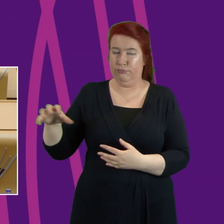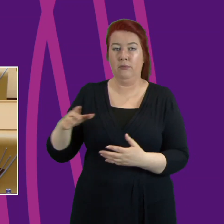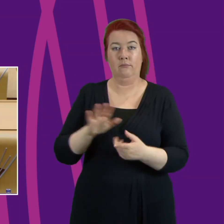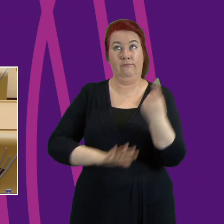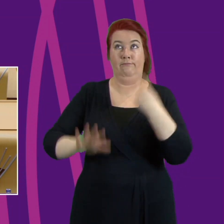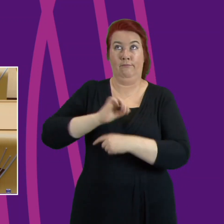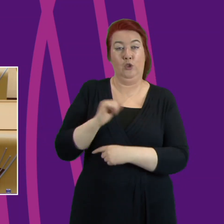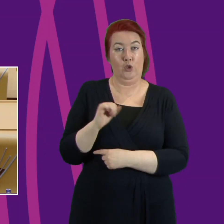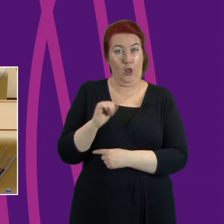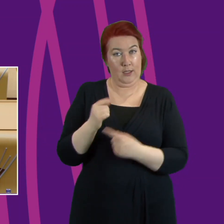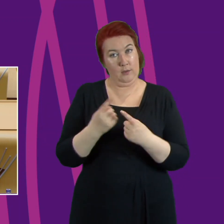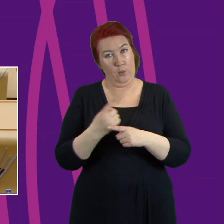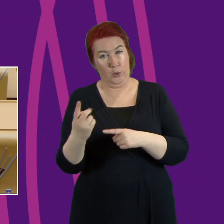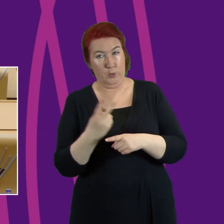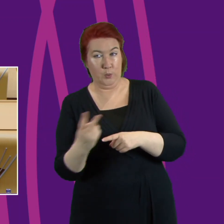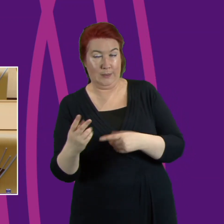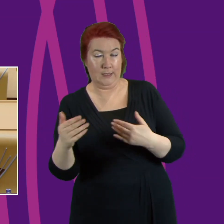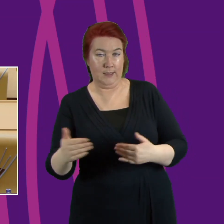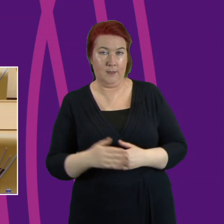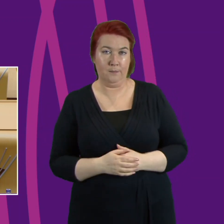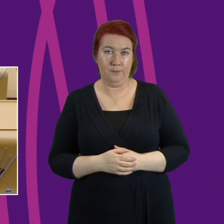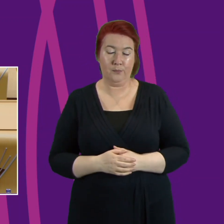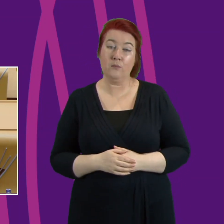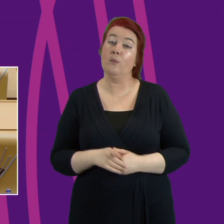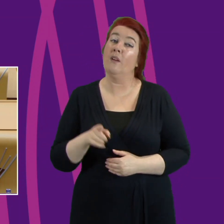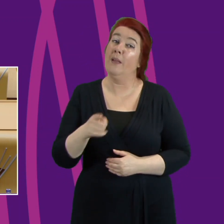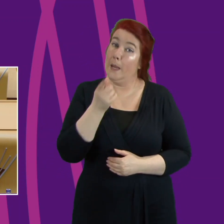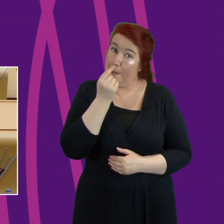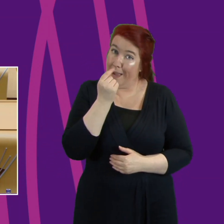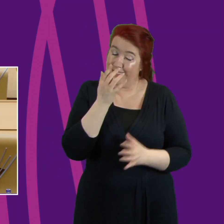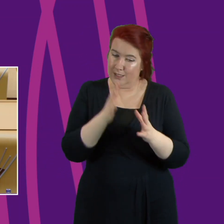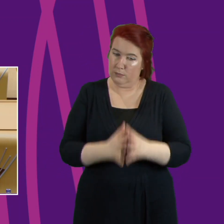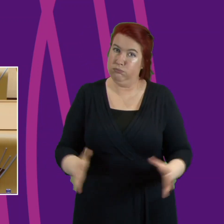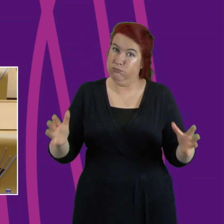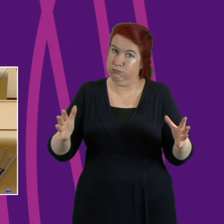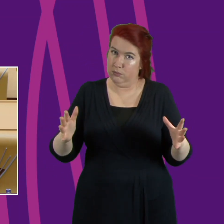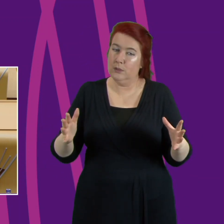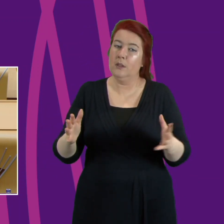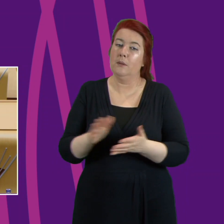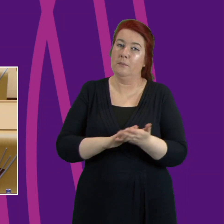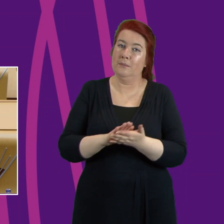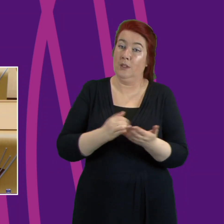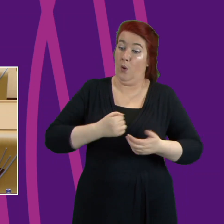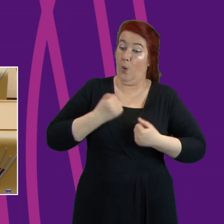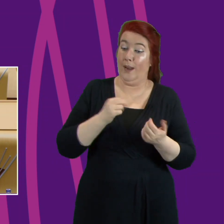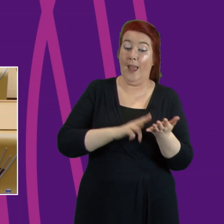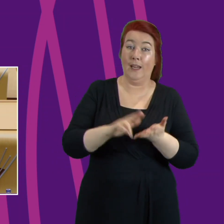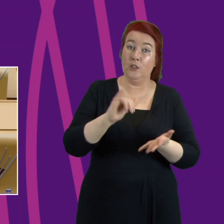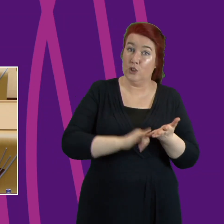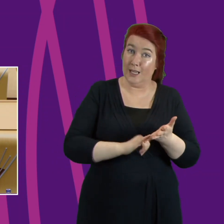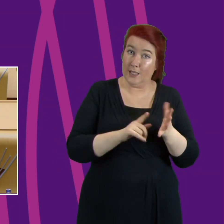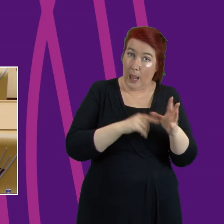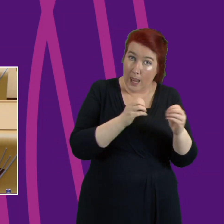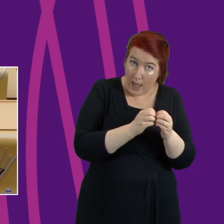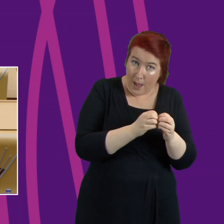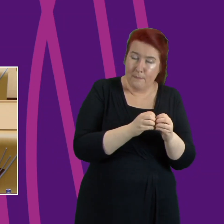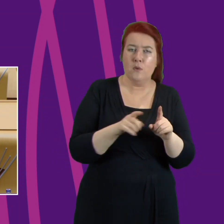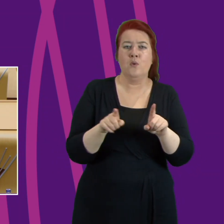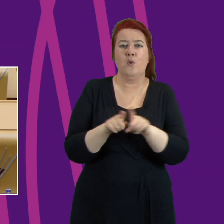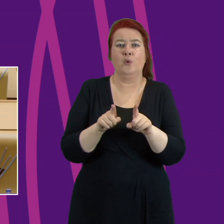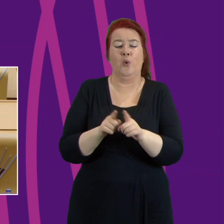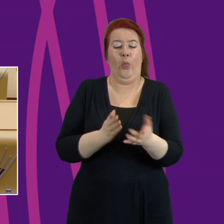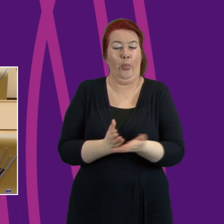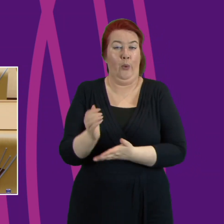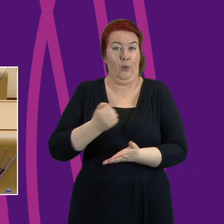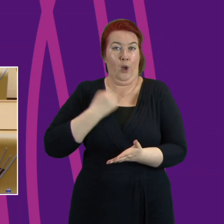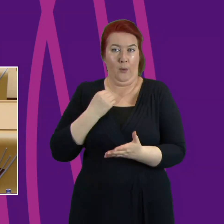or 2. This increased capacity in our own NHS labs and through that